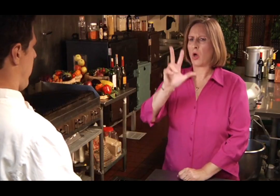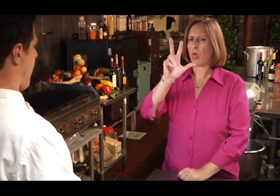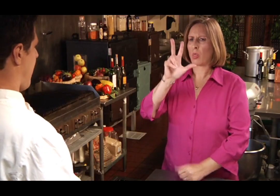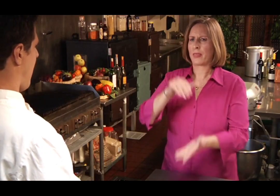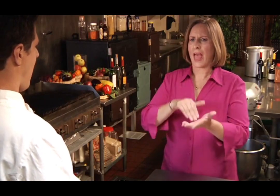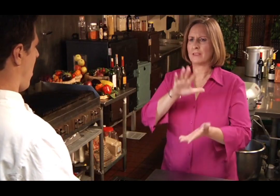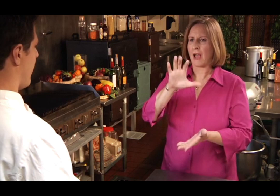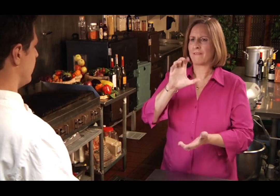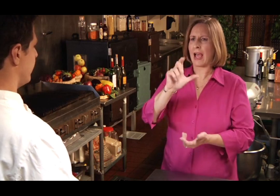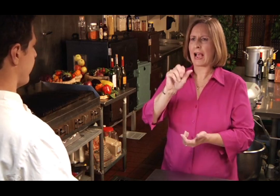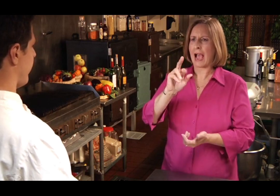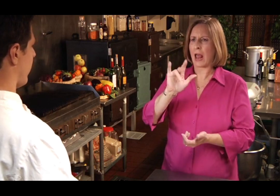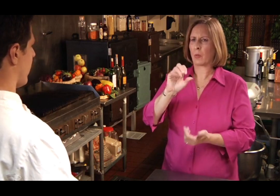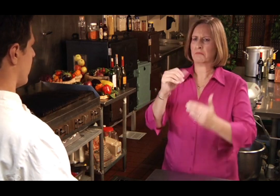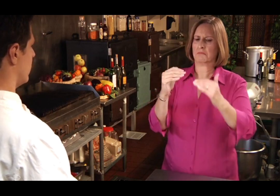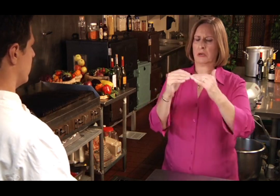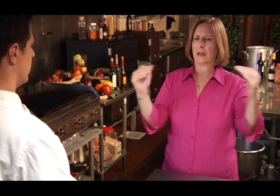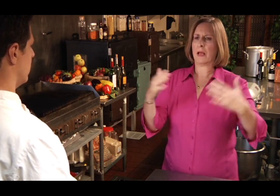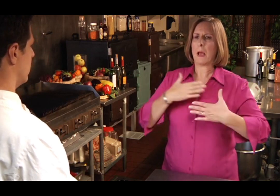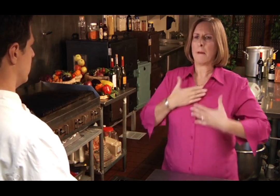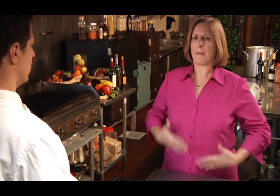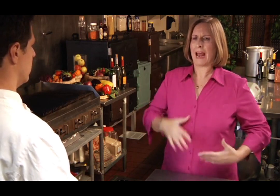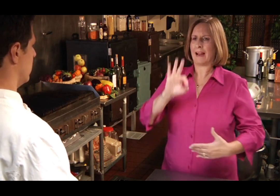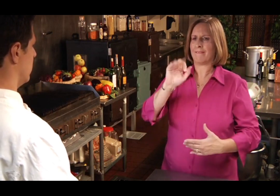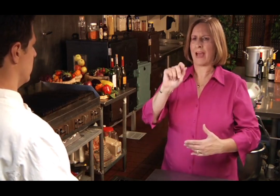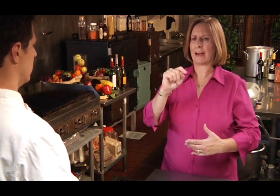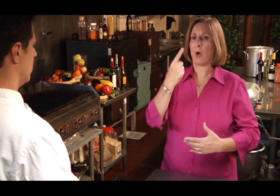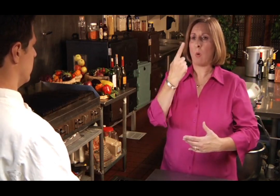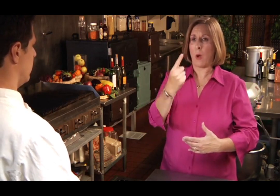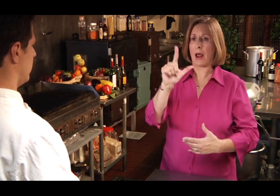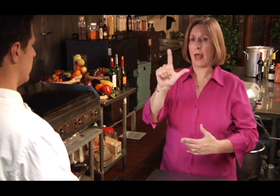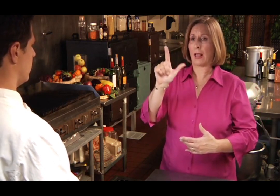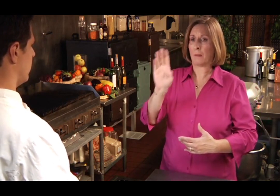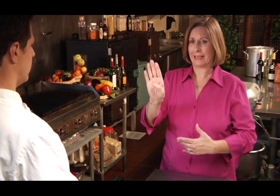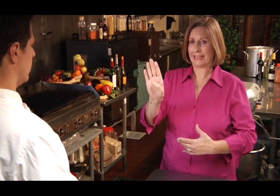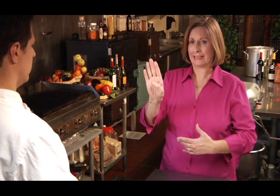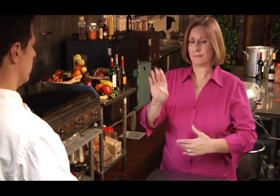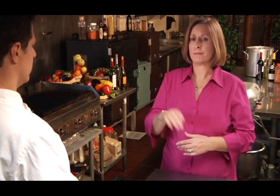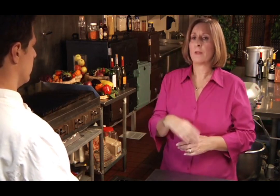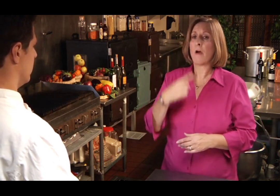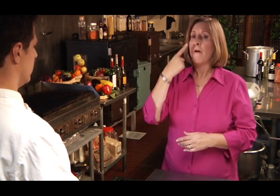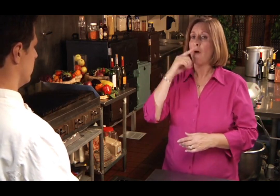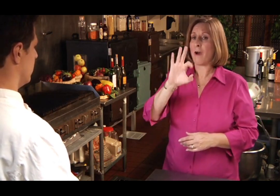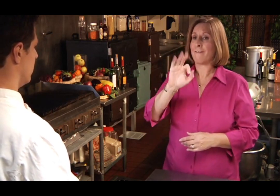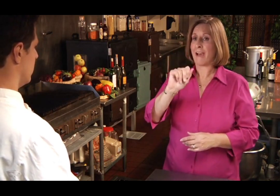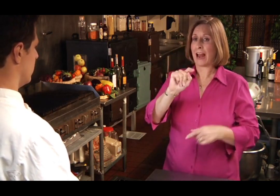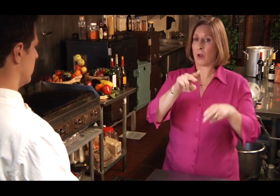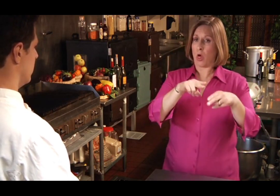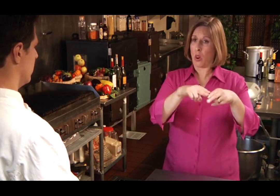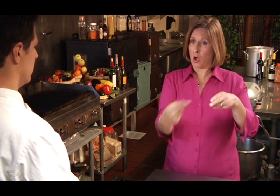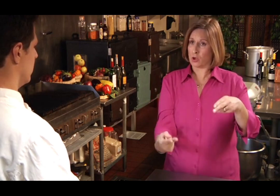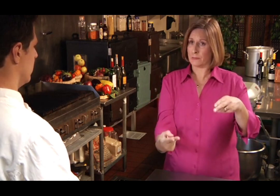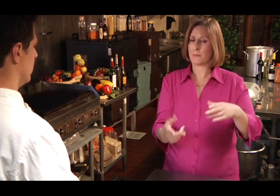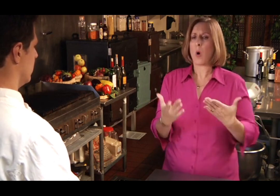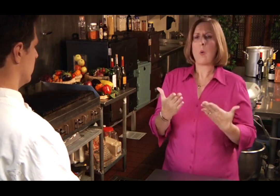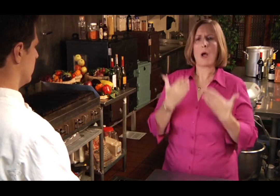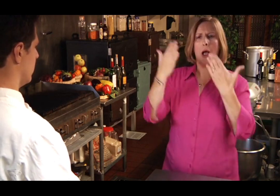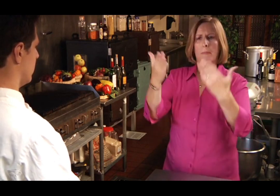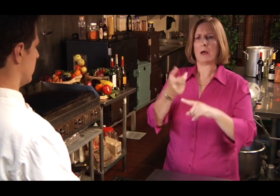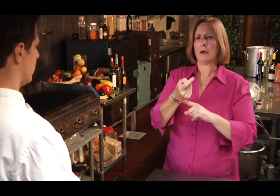It takes about 3,500 calories to make 1 pound of body fat. So for fat loss, it is recommended